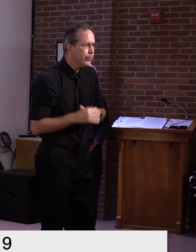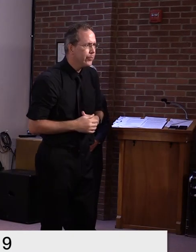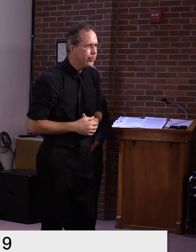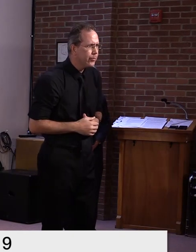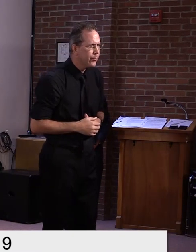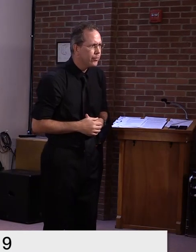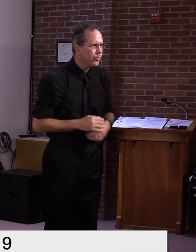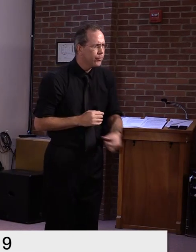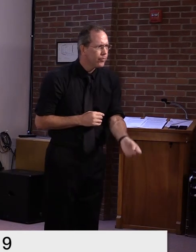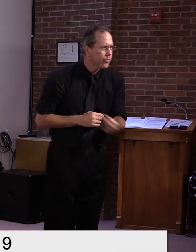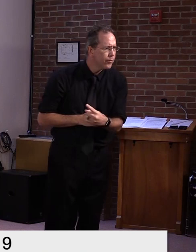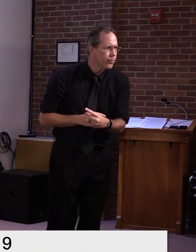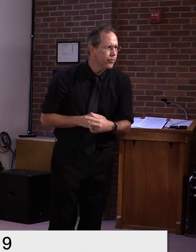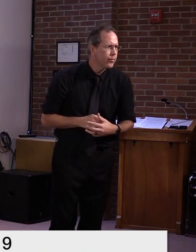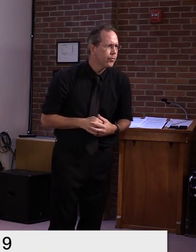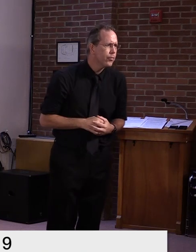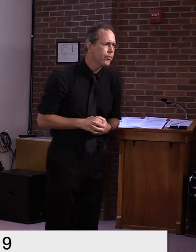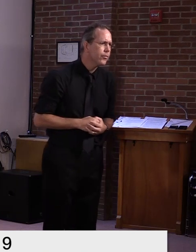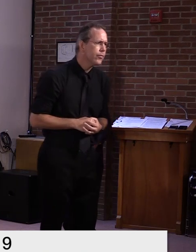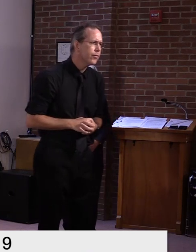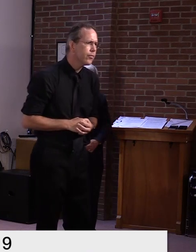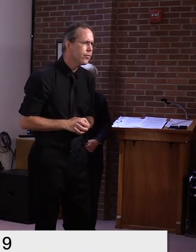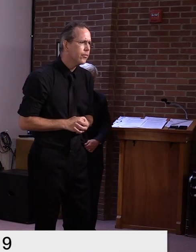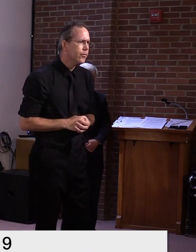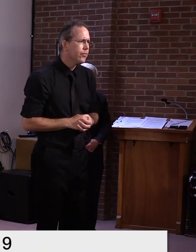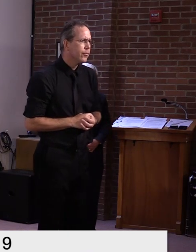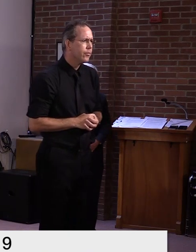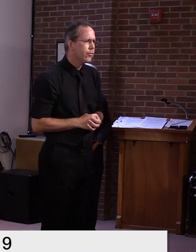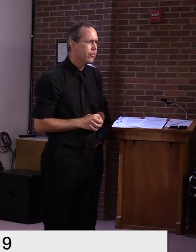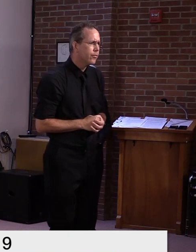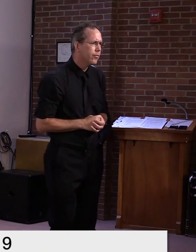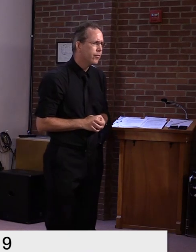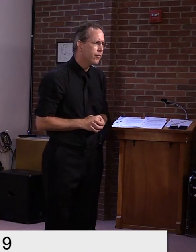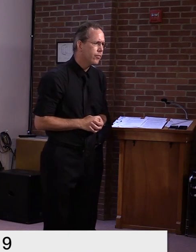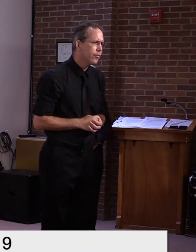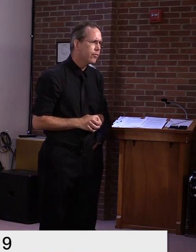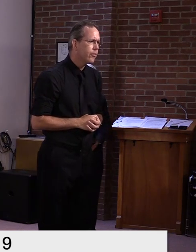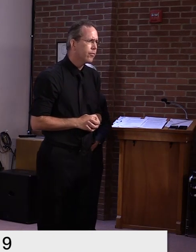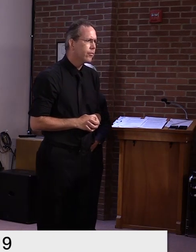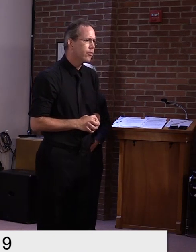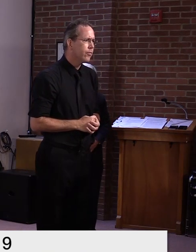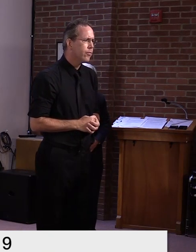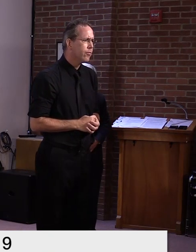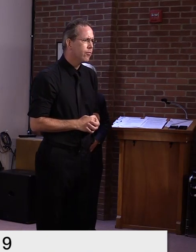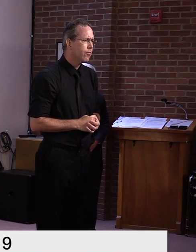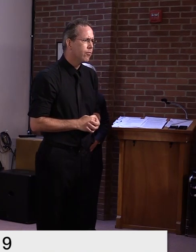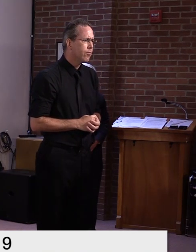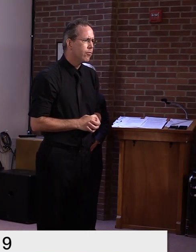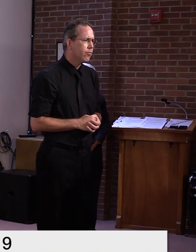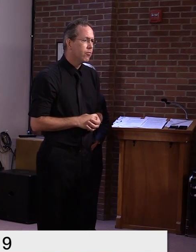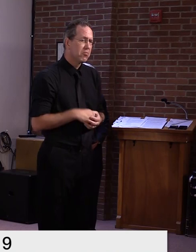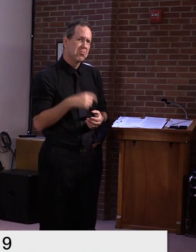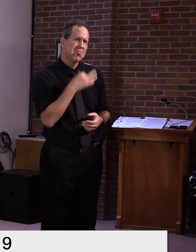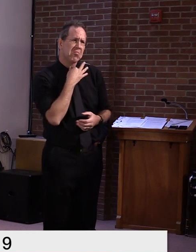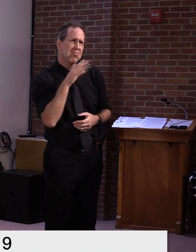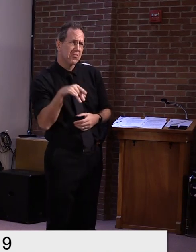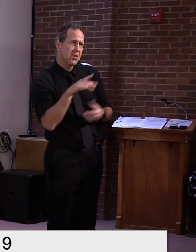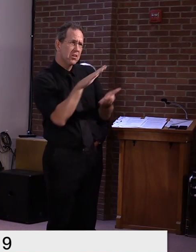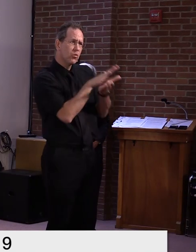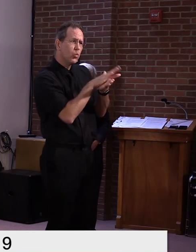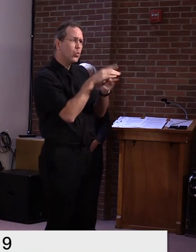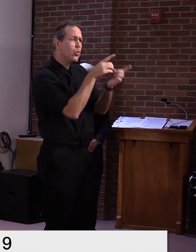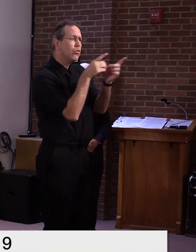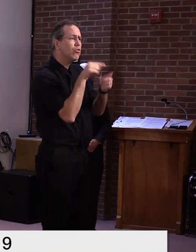Well, I think this is the first instance when I've heard of a district implementing something more stringent than what we require.